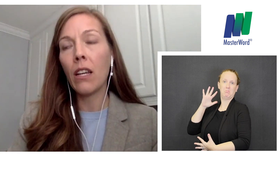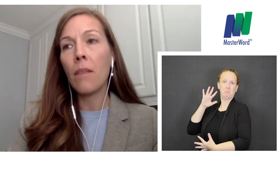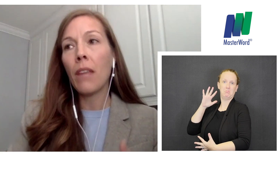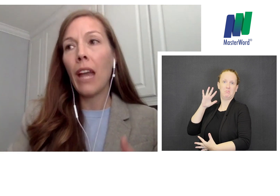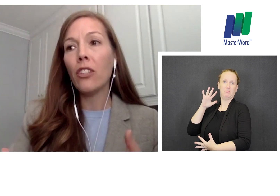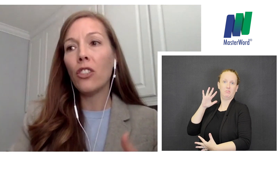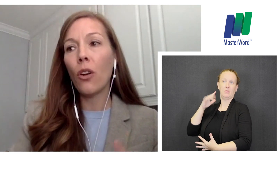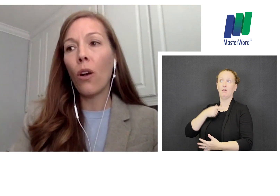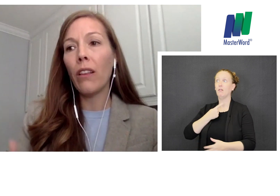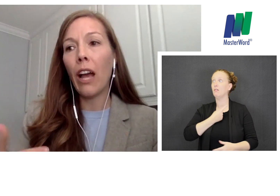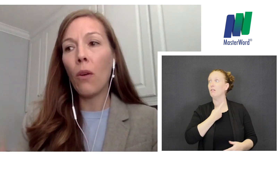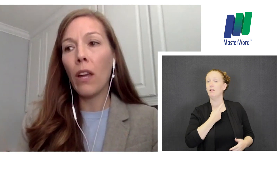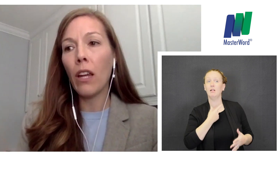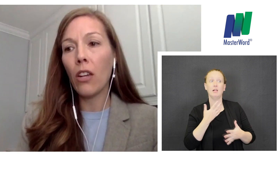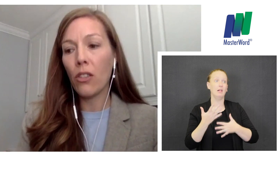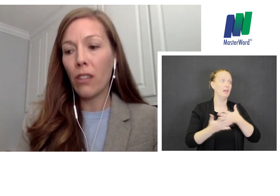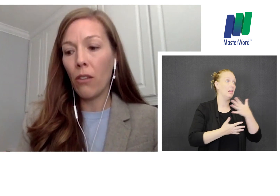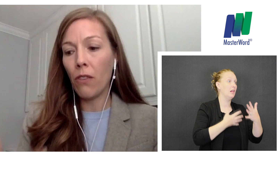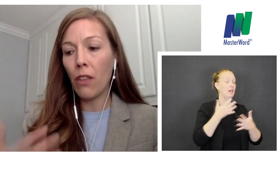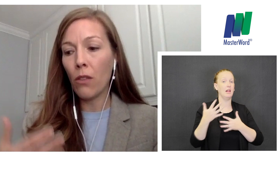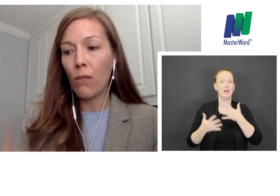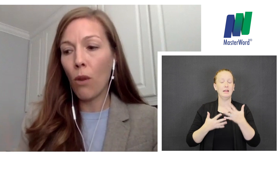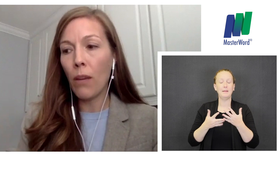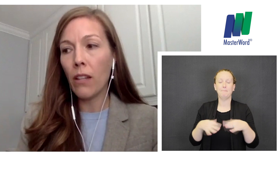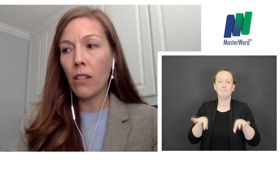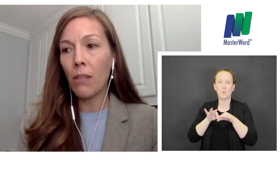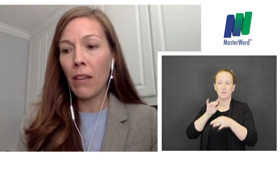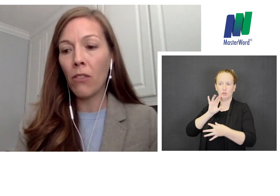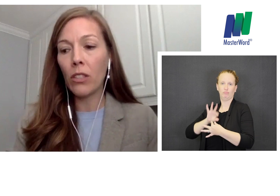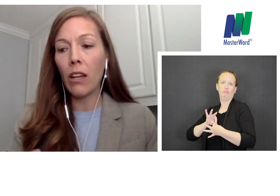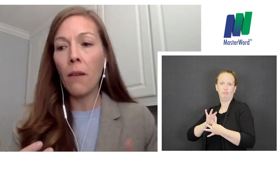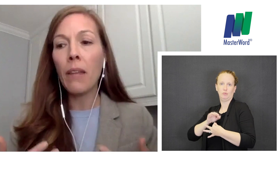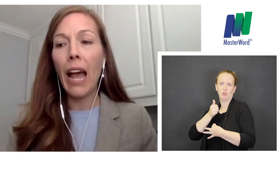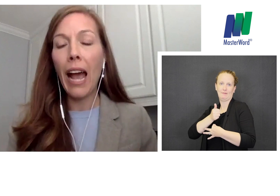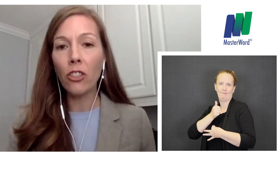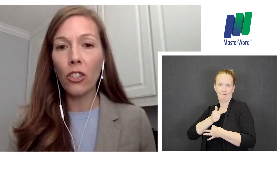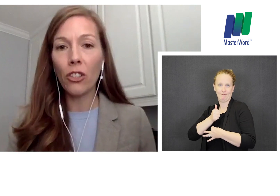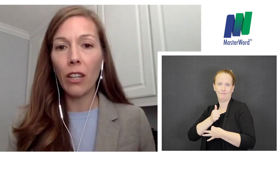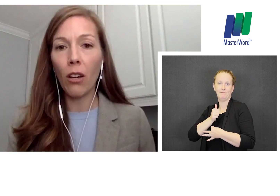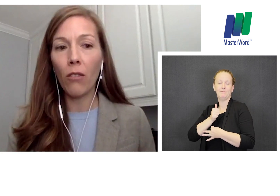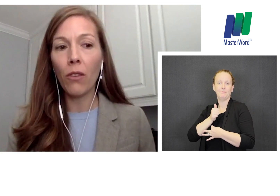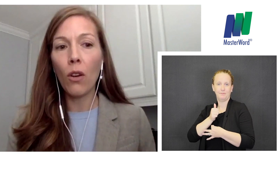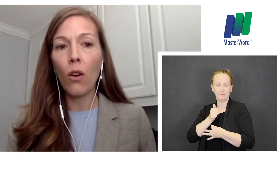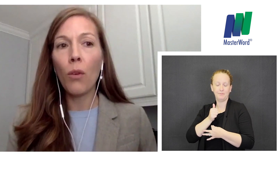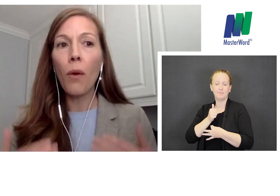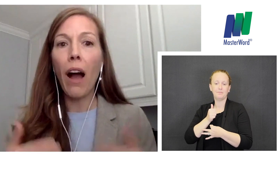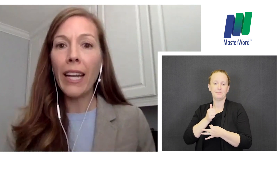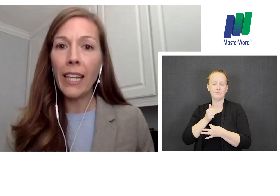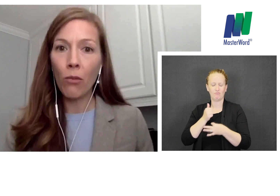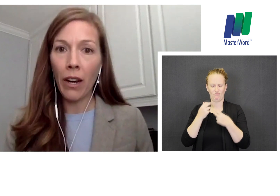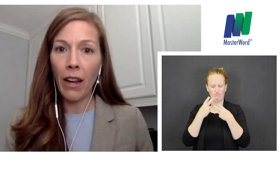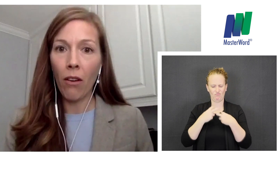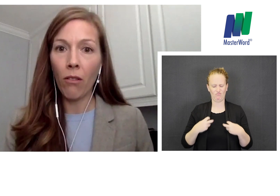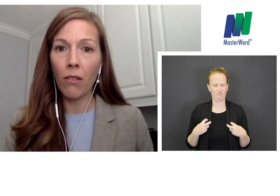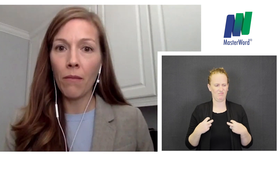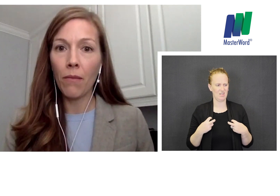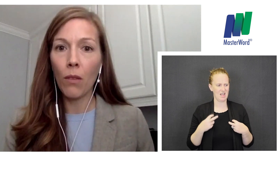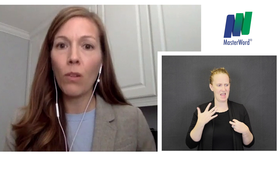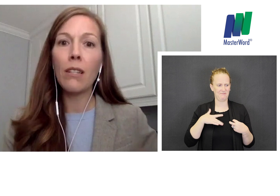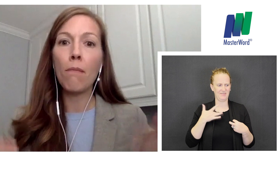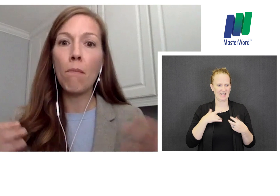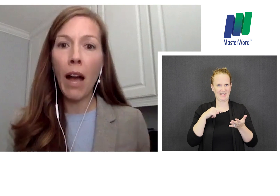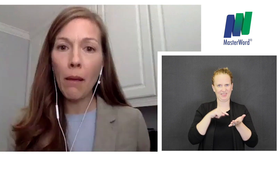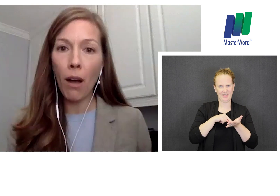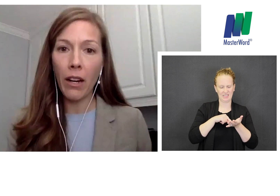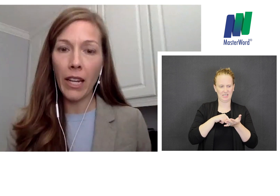disconnect. And so allowing yourself in those moments to be able to ask yourself, what do I need right now?